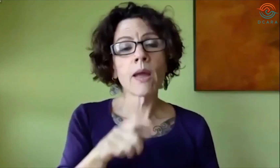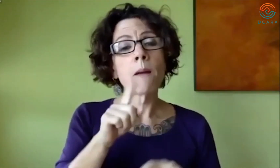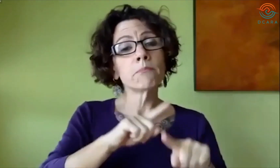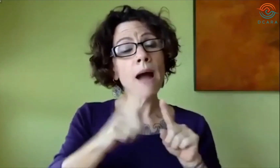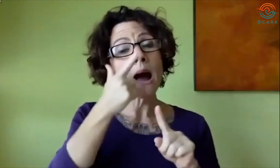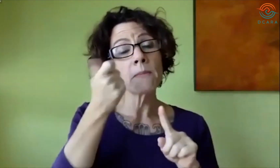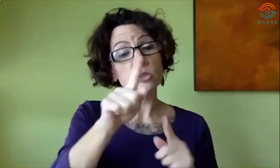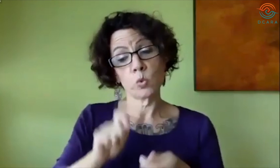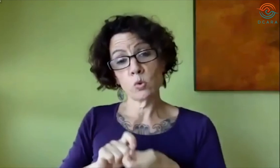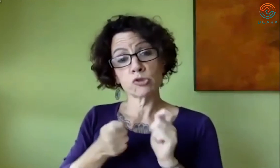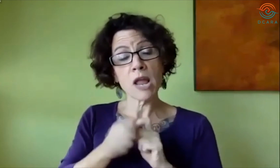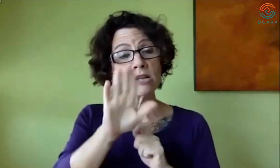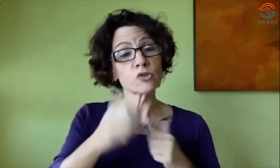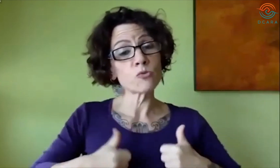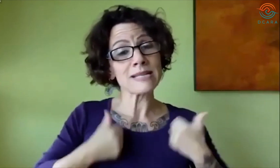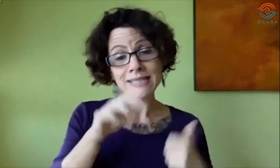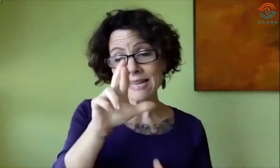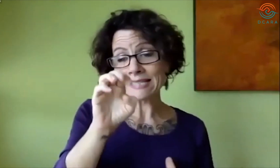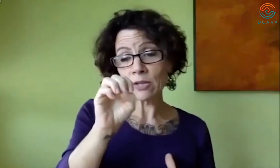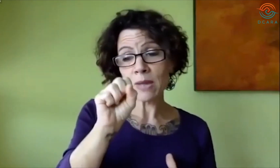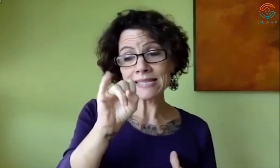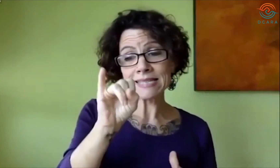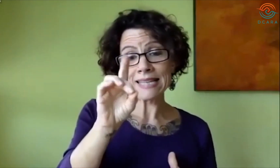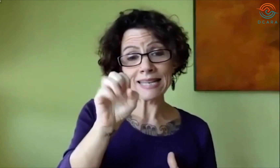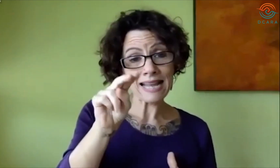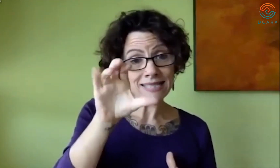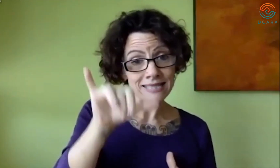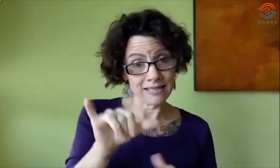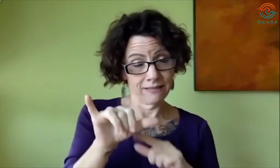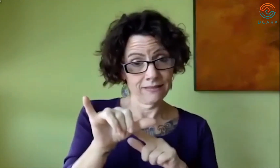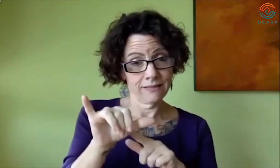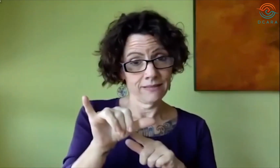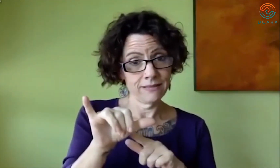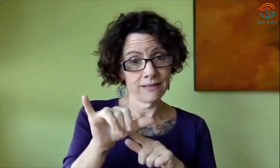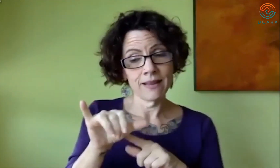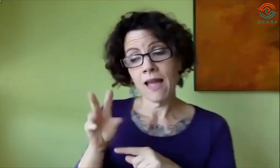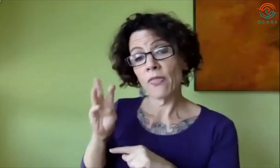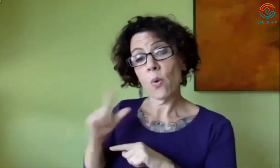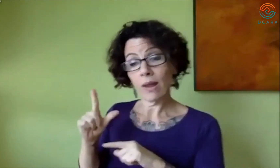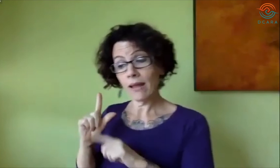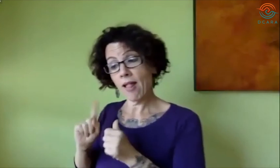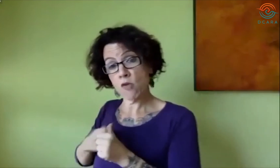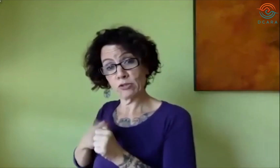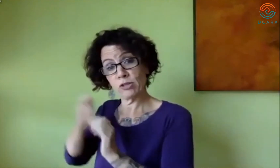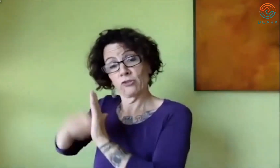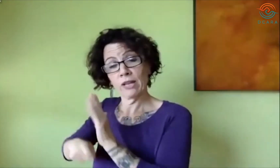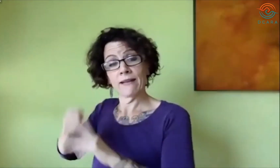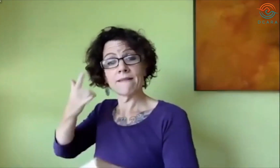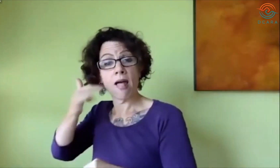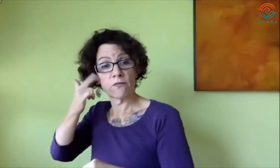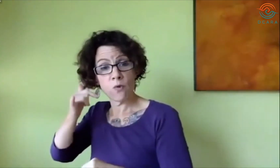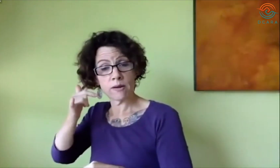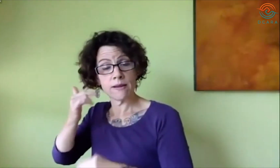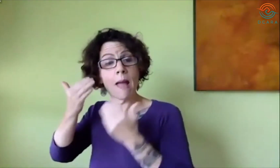But because you've changed your residence, the original will that was